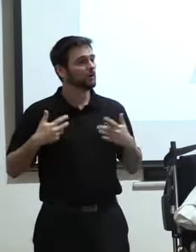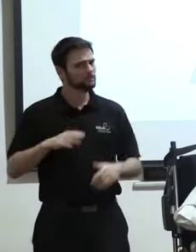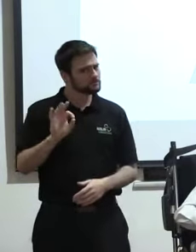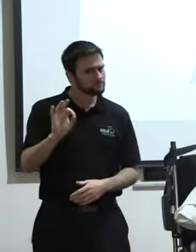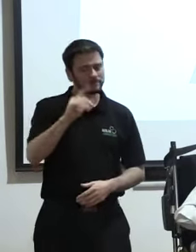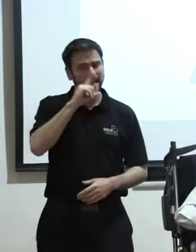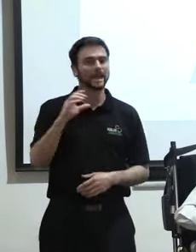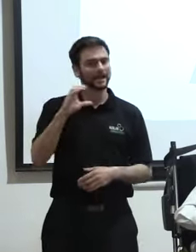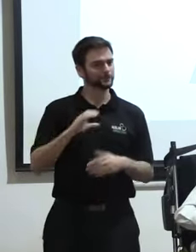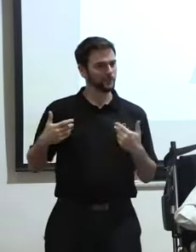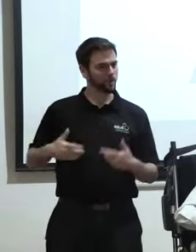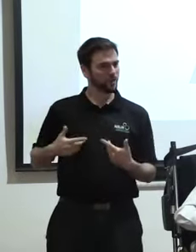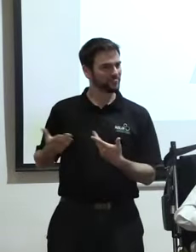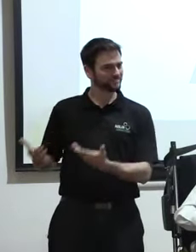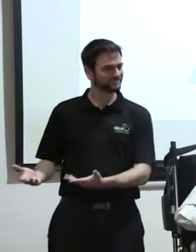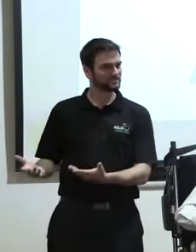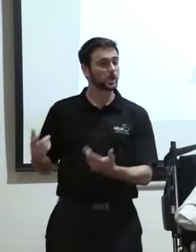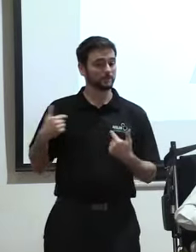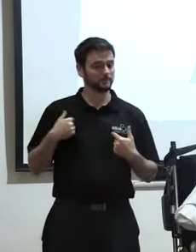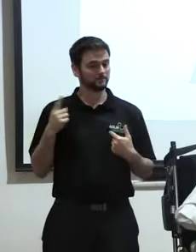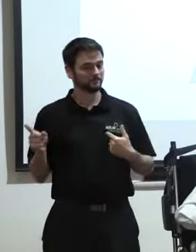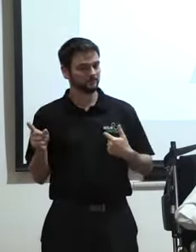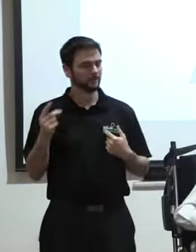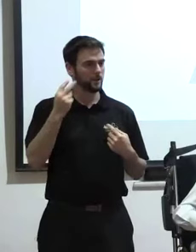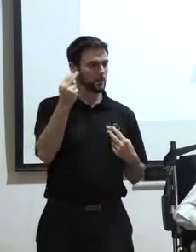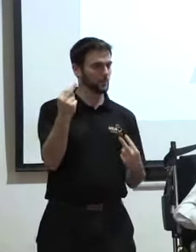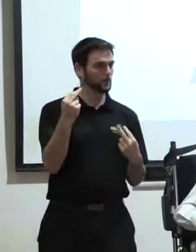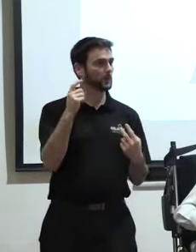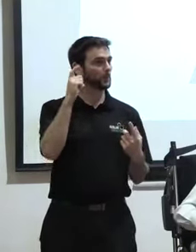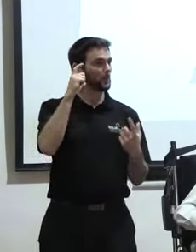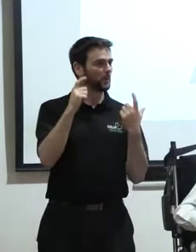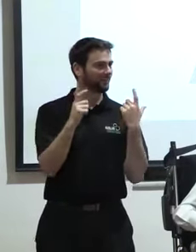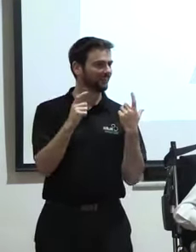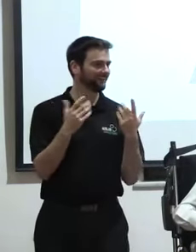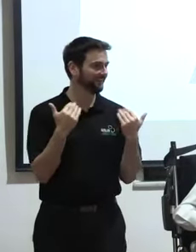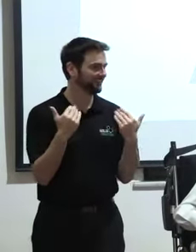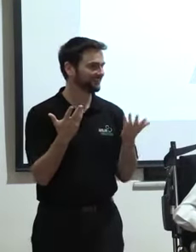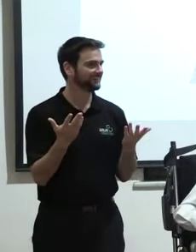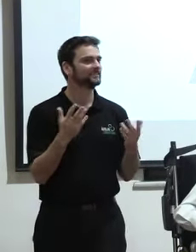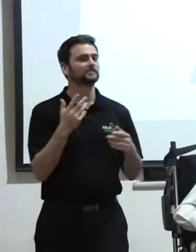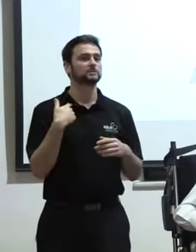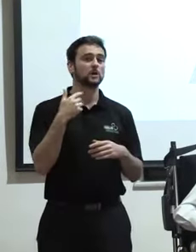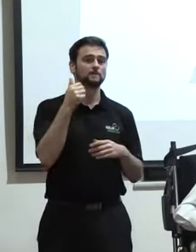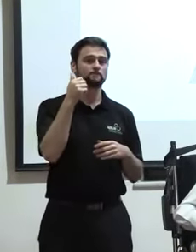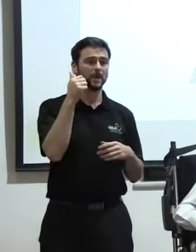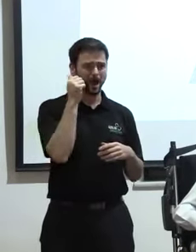And I know I'm nearing the end of my time before we get to questions, but what I have forgotten to